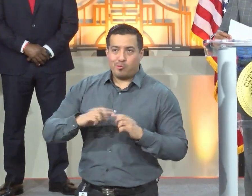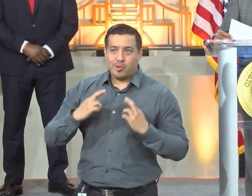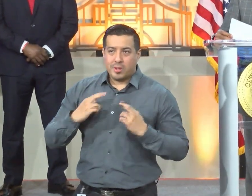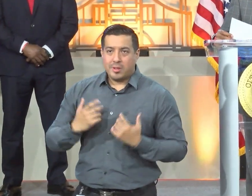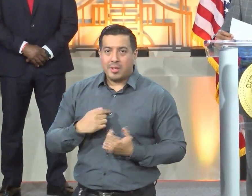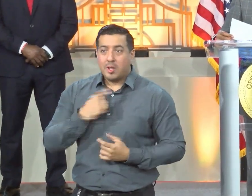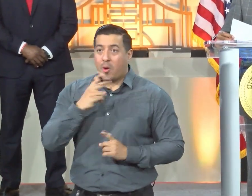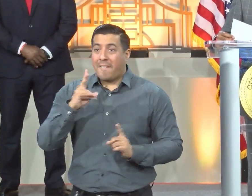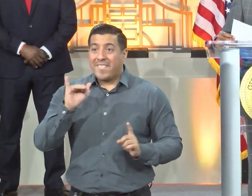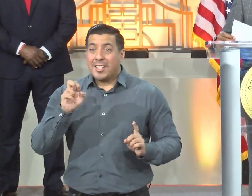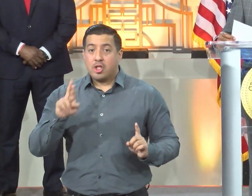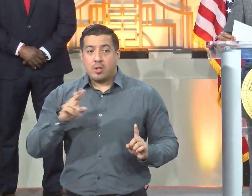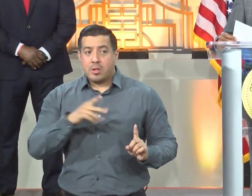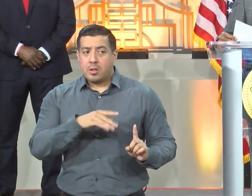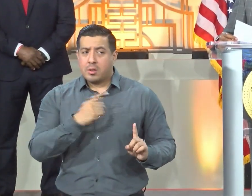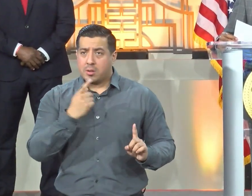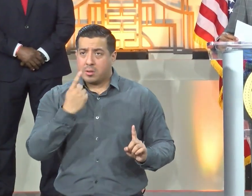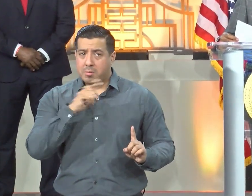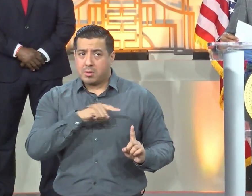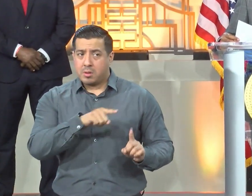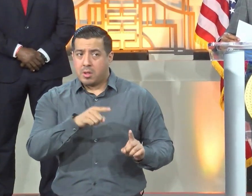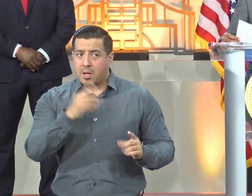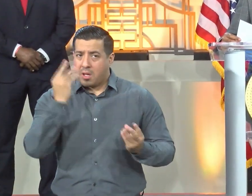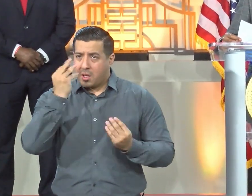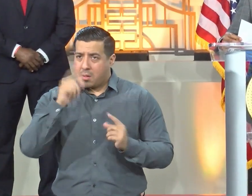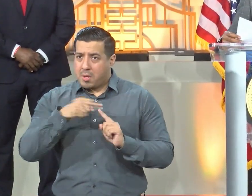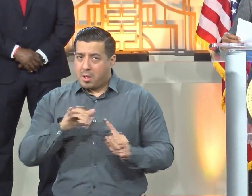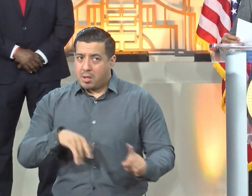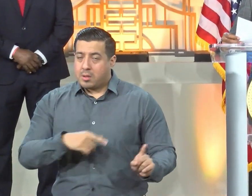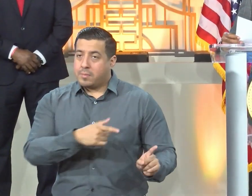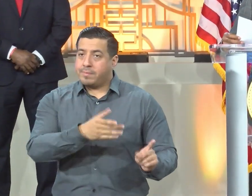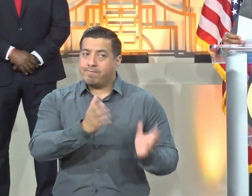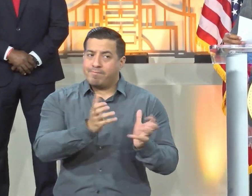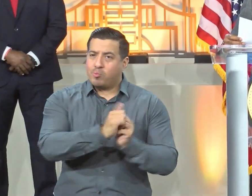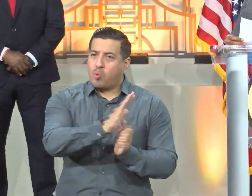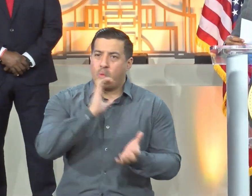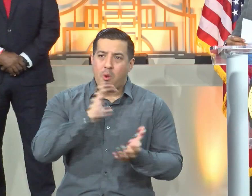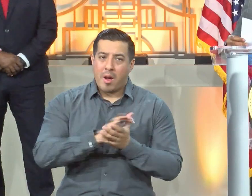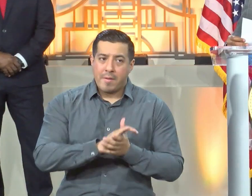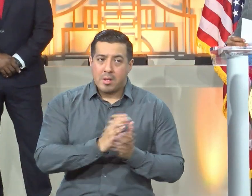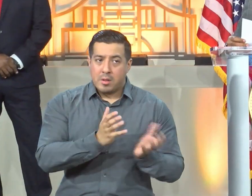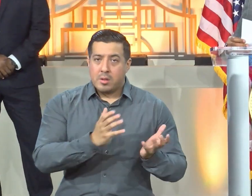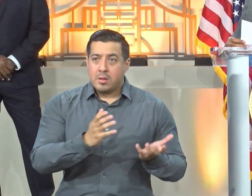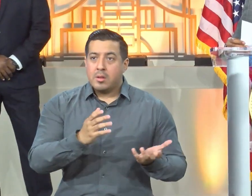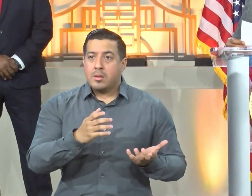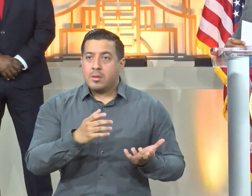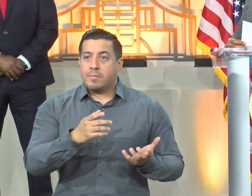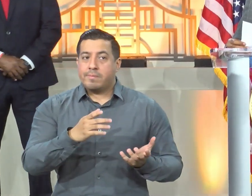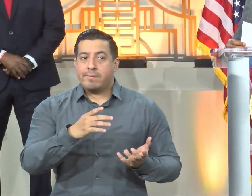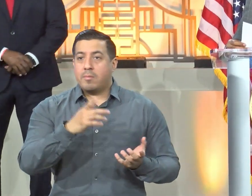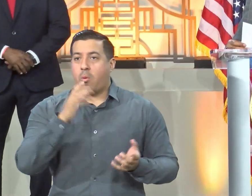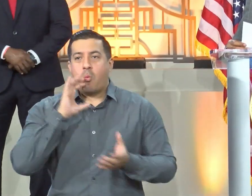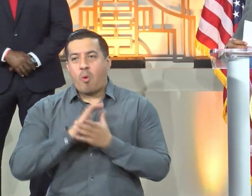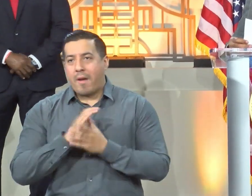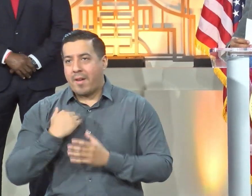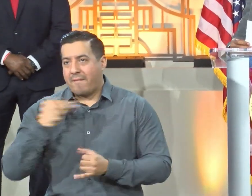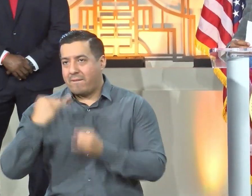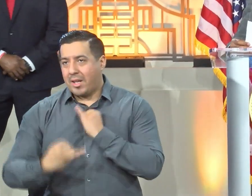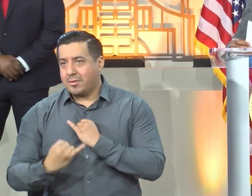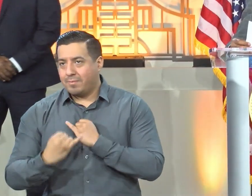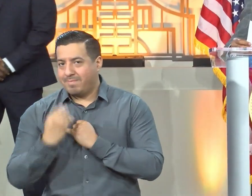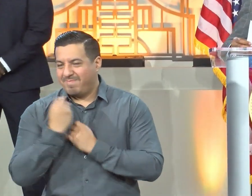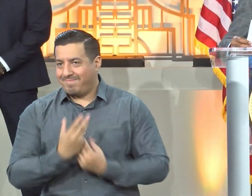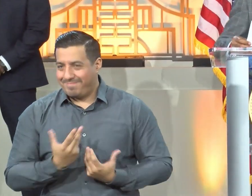Victor to go back and rethink, and he talked with his wife. She has the final say.